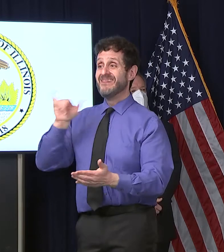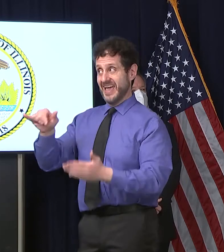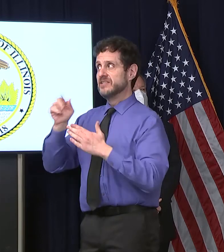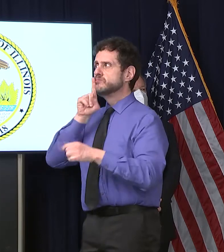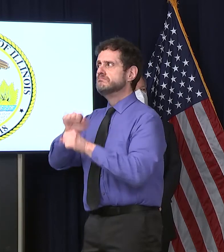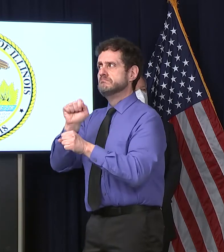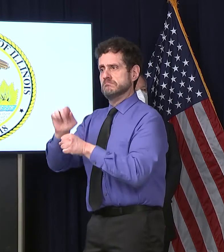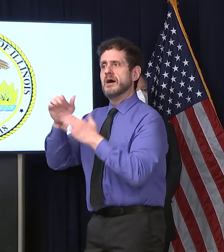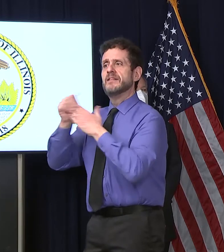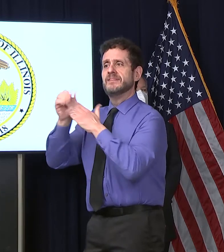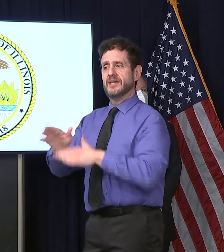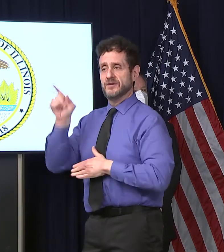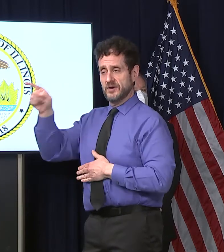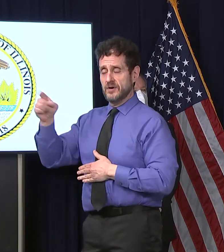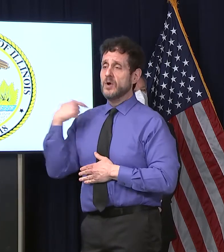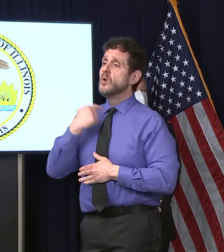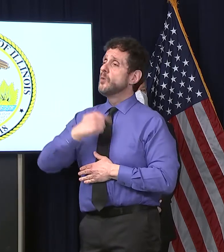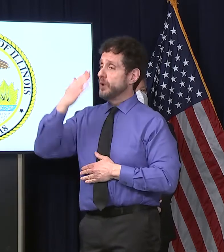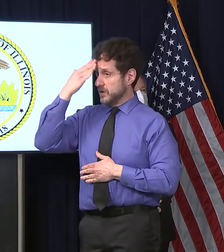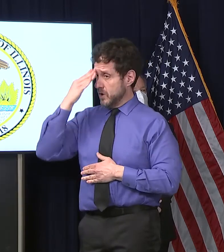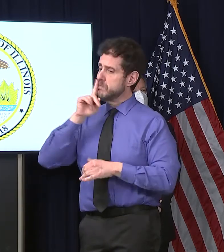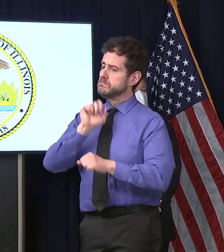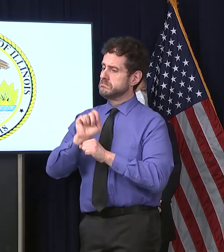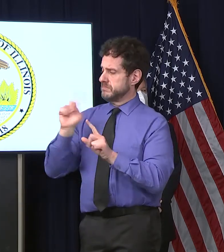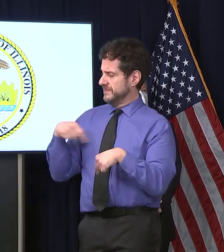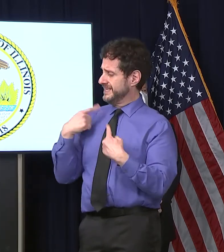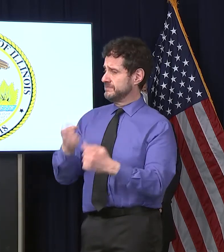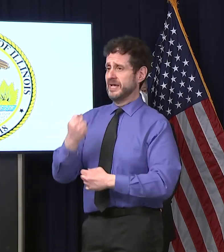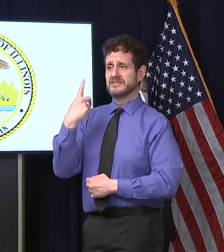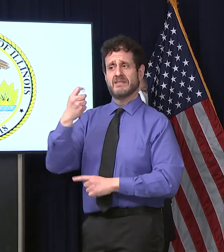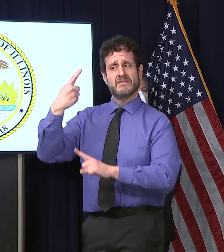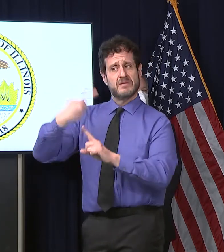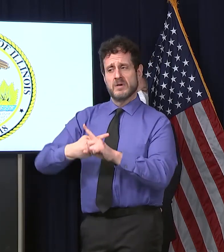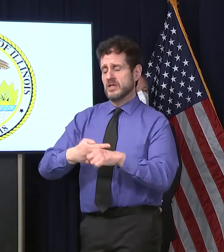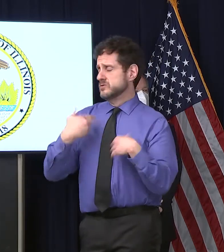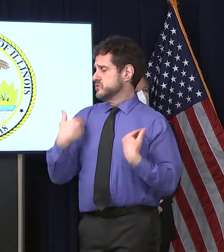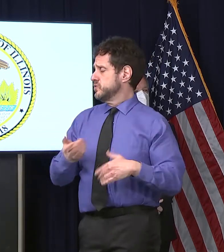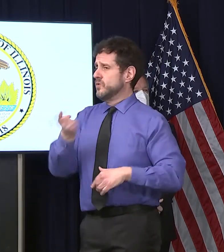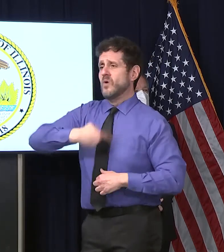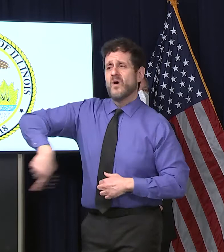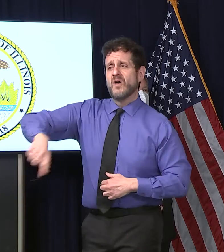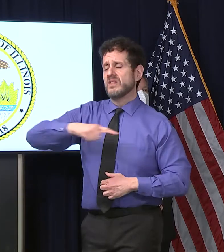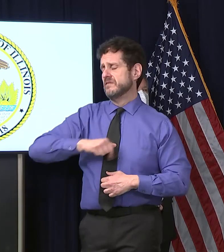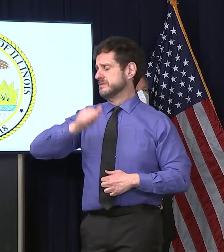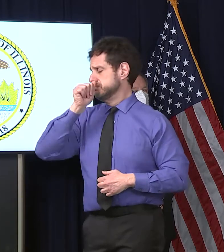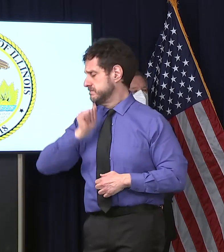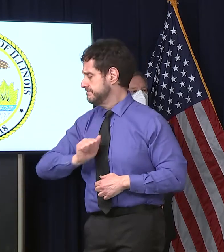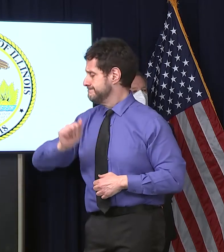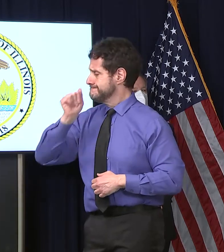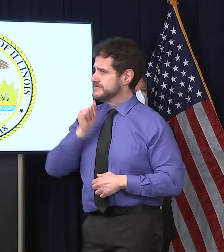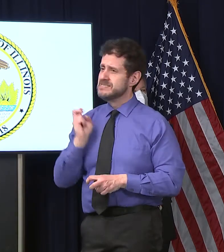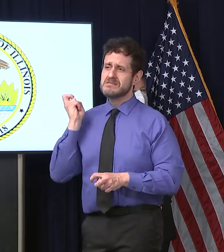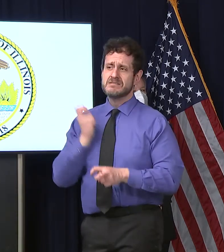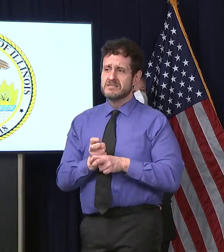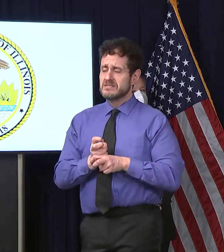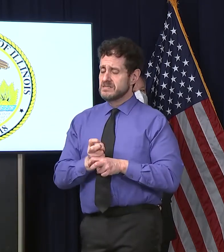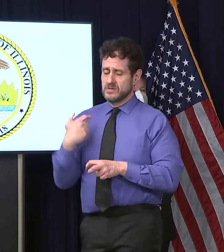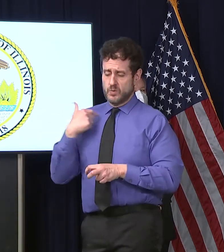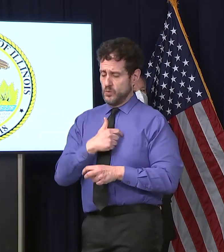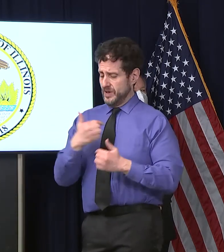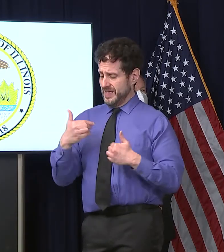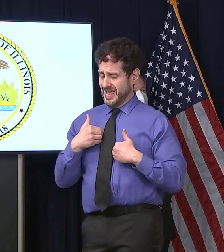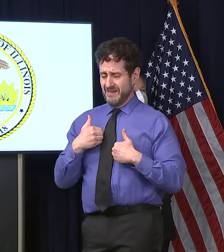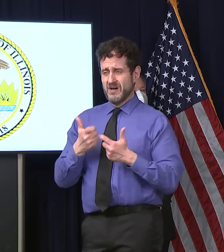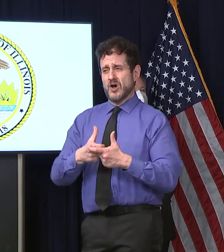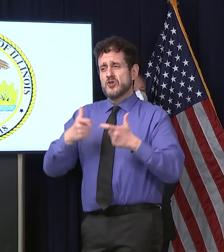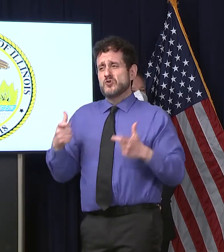this to be true. These past 11 months have been very difficult on everyone. We have all been carrying a